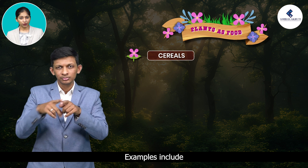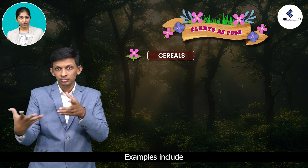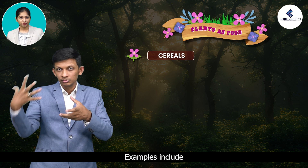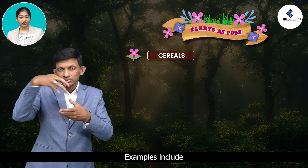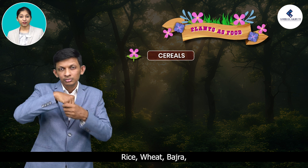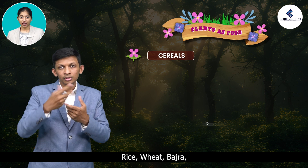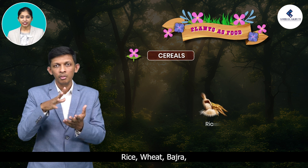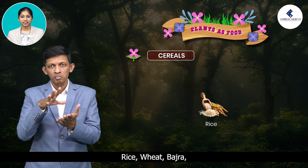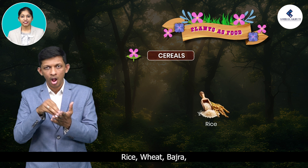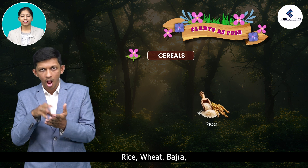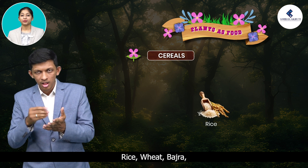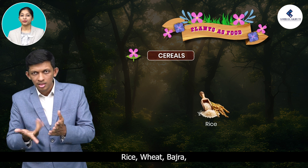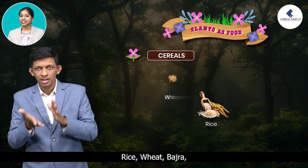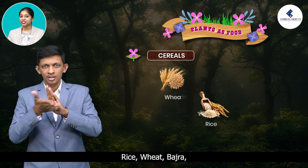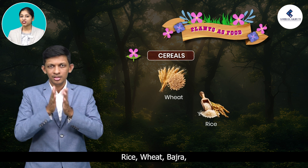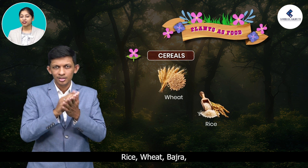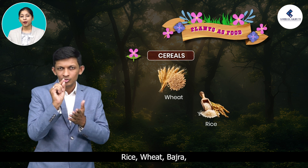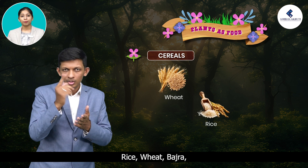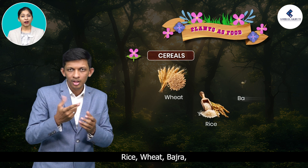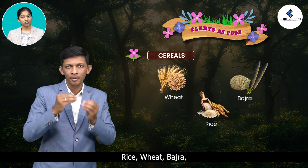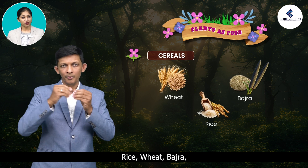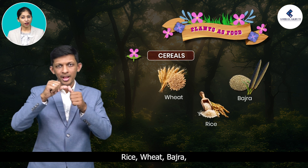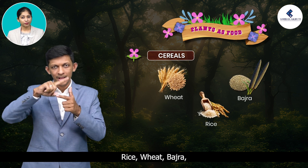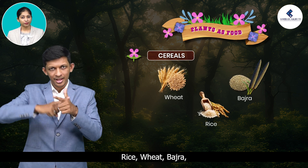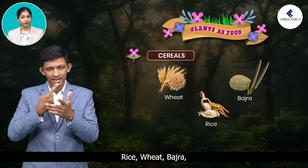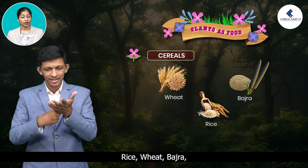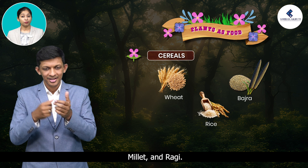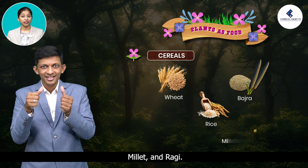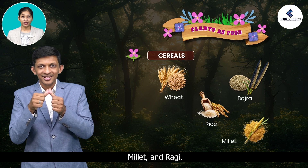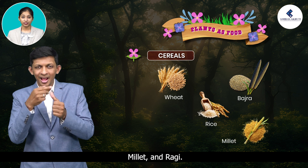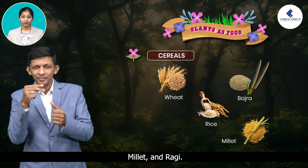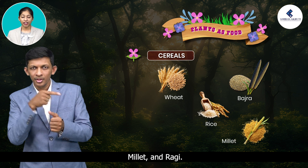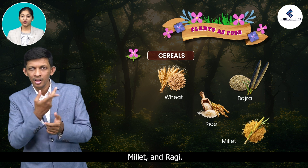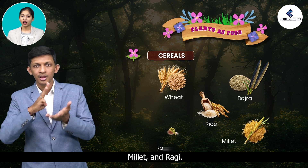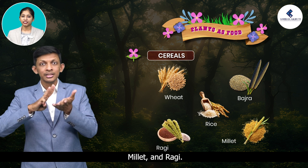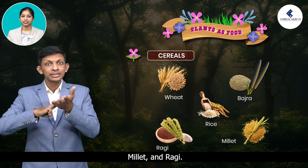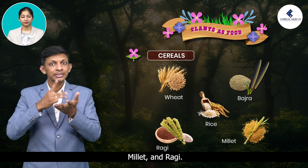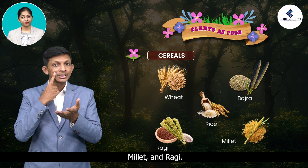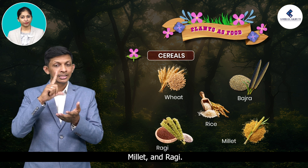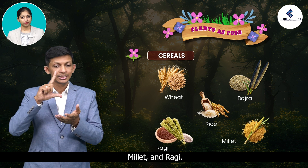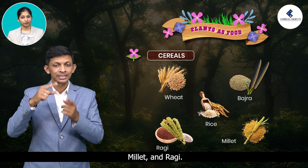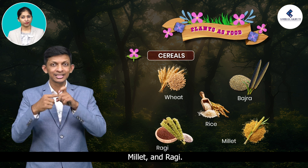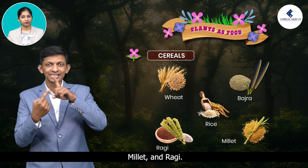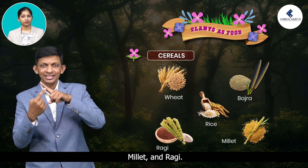Examples include rice, wheat, bajra, millet, and ragi.